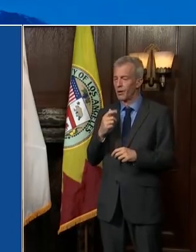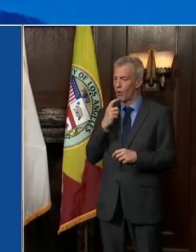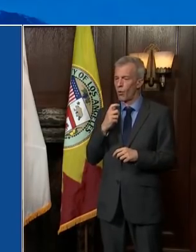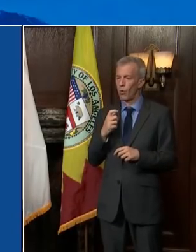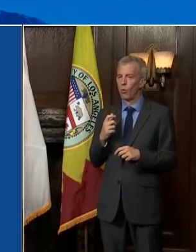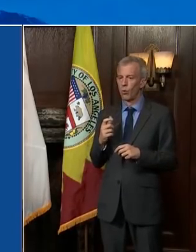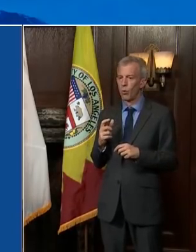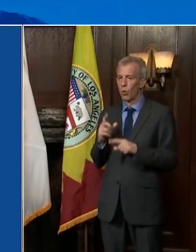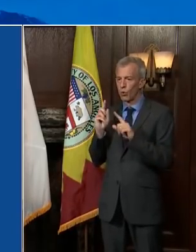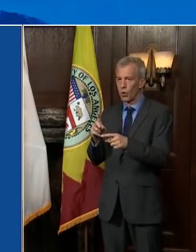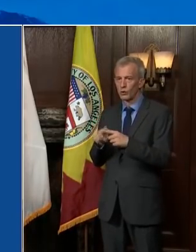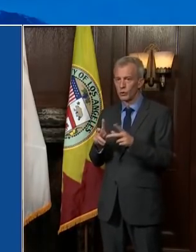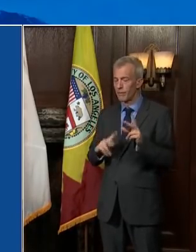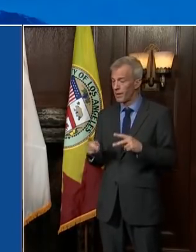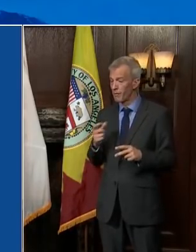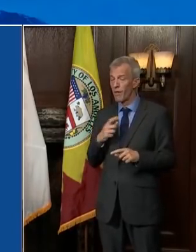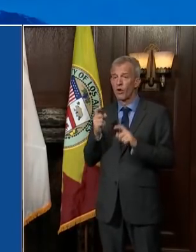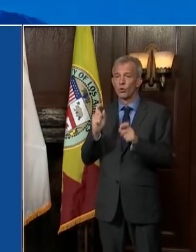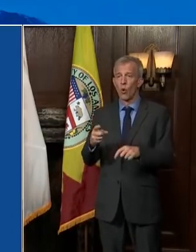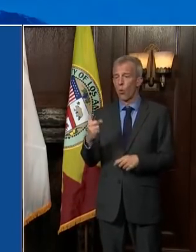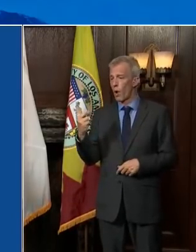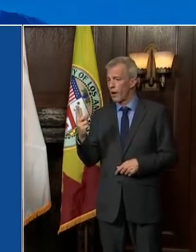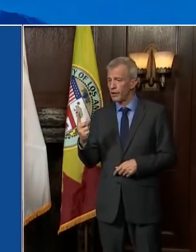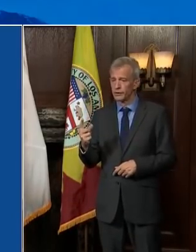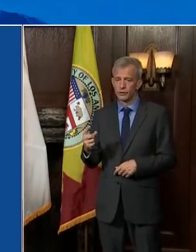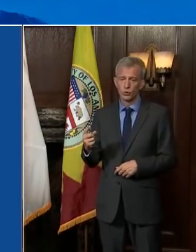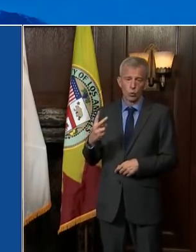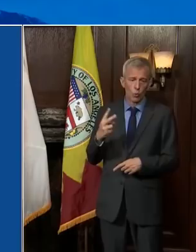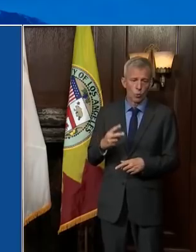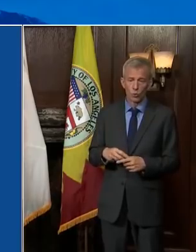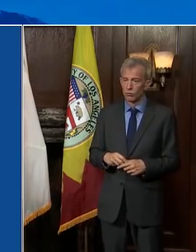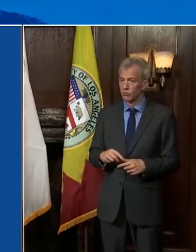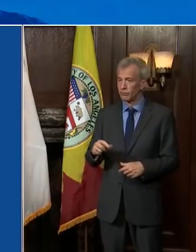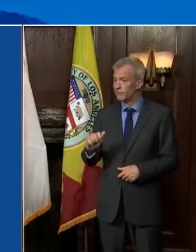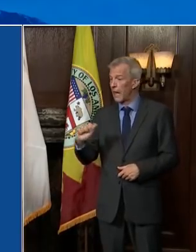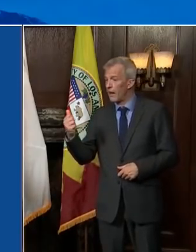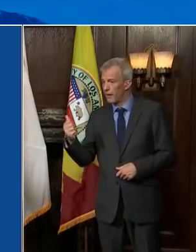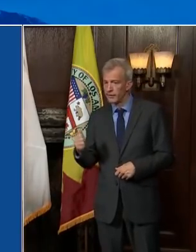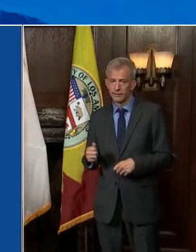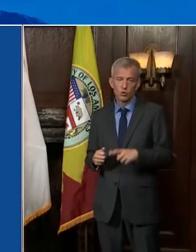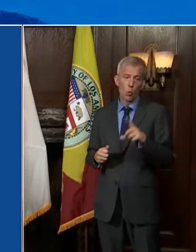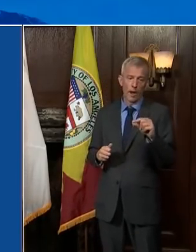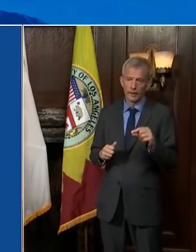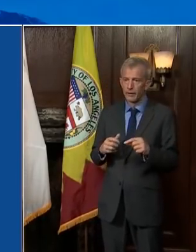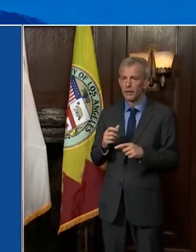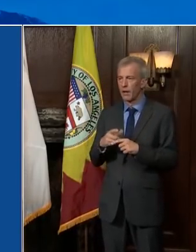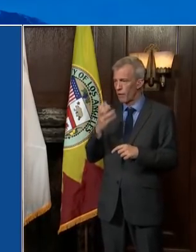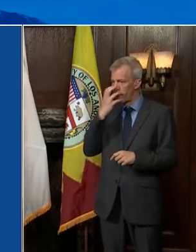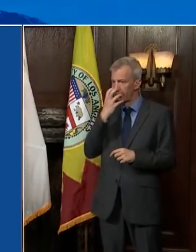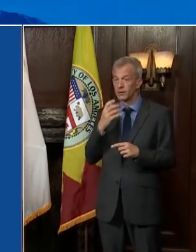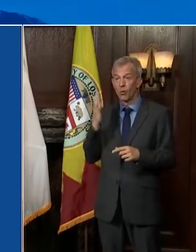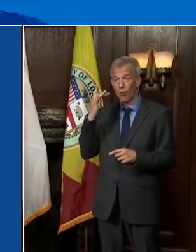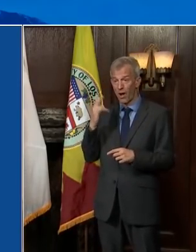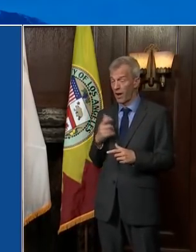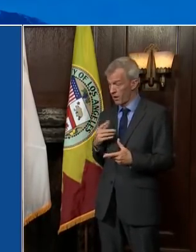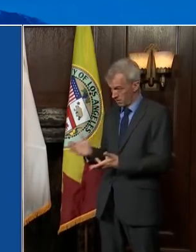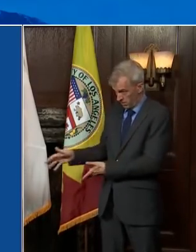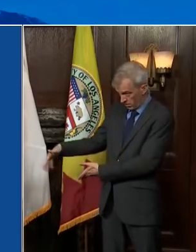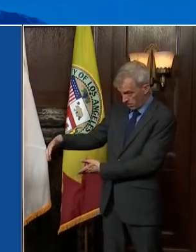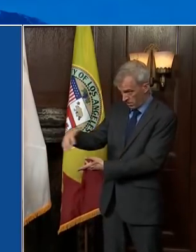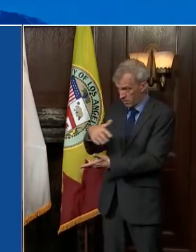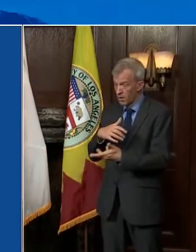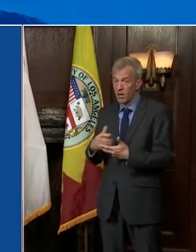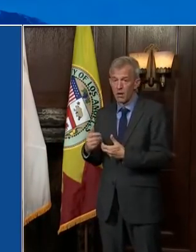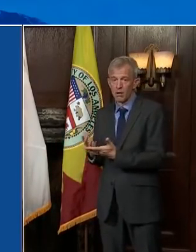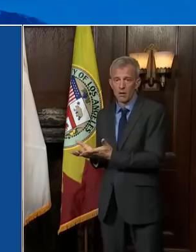who are donating 1, 2, 10, 20 of these masks to make sure that that night a nurse or a doctor or medical technician will have